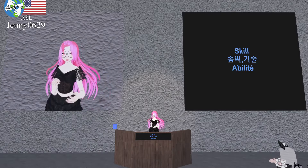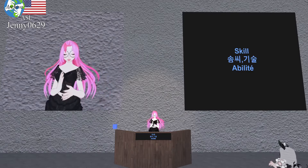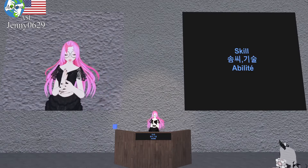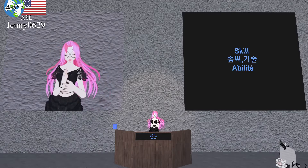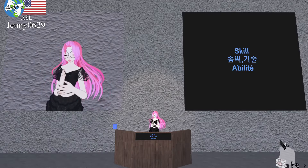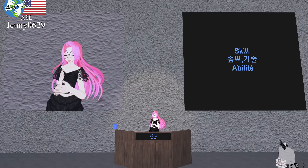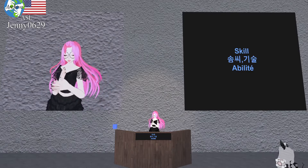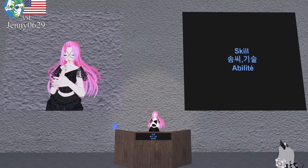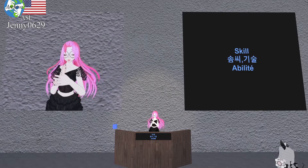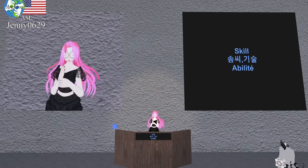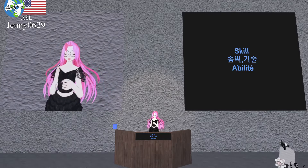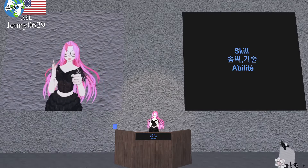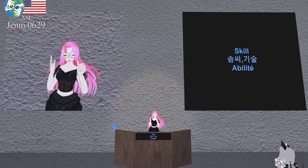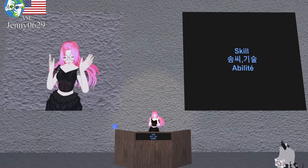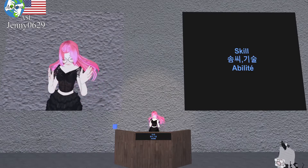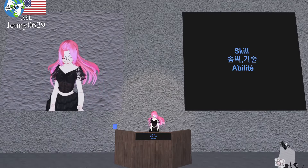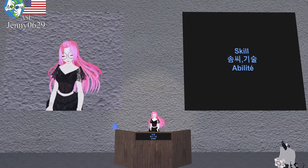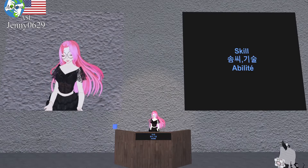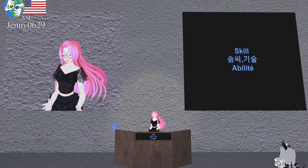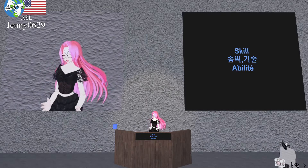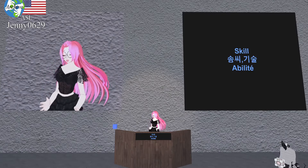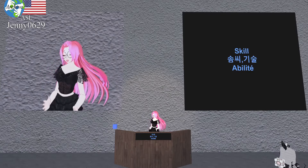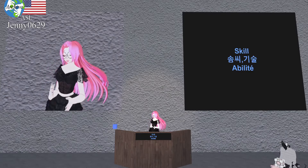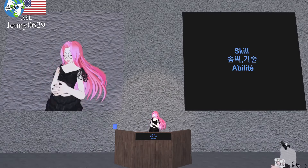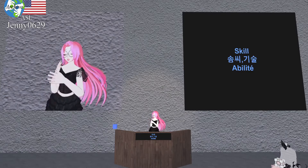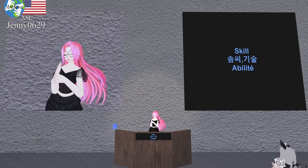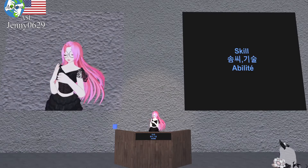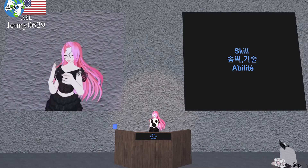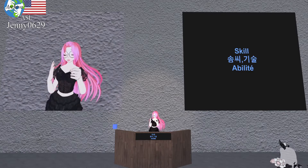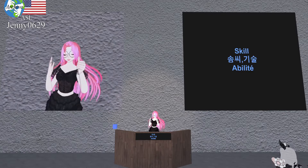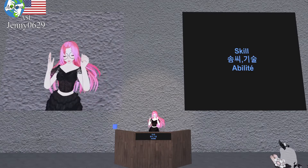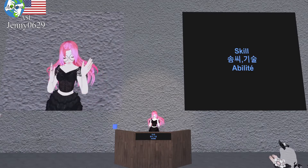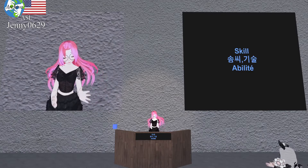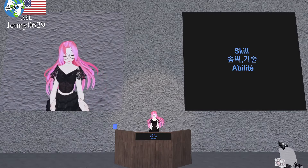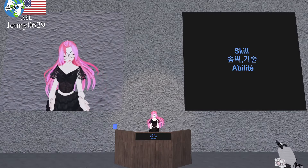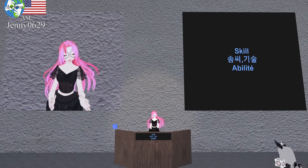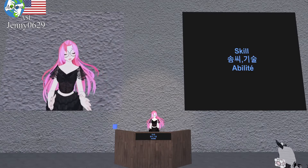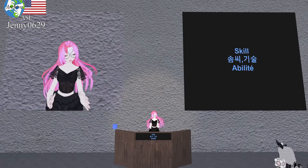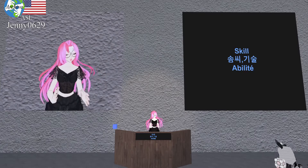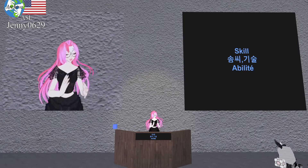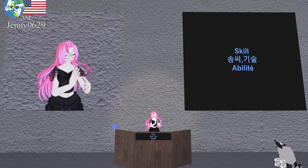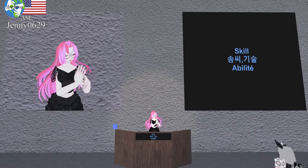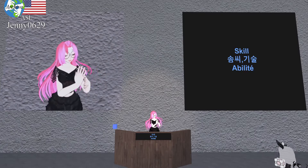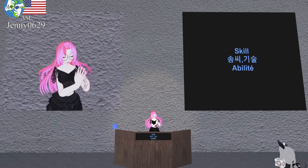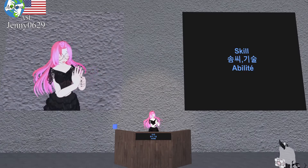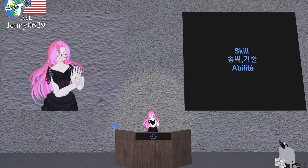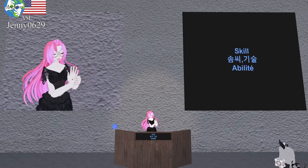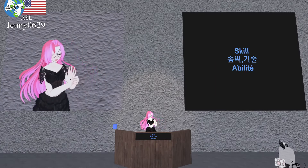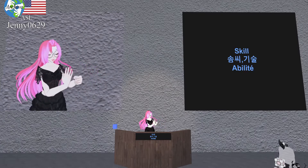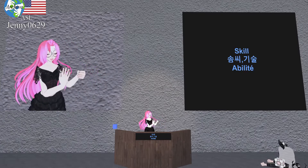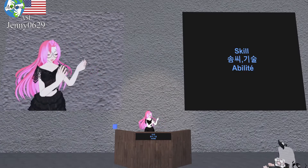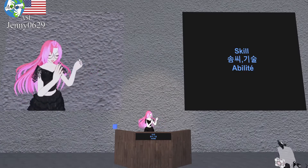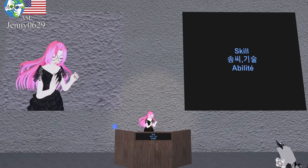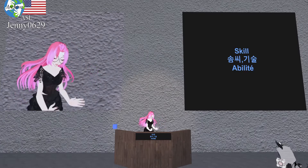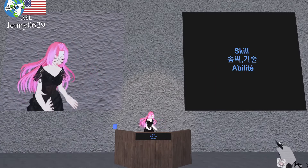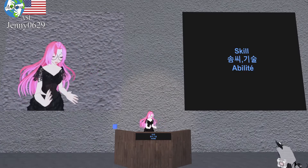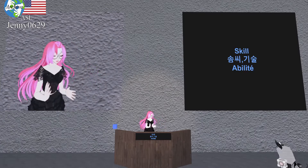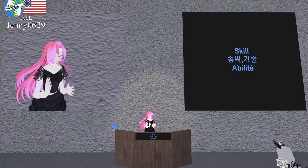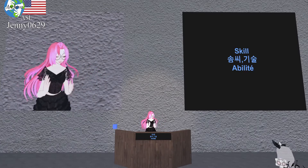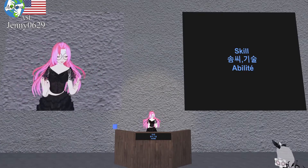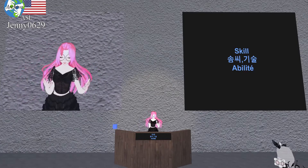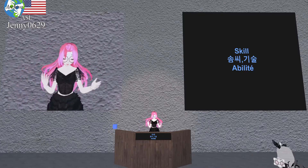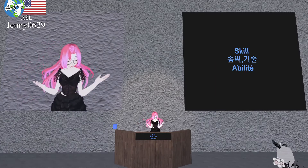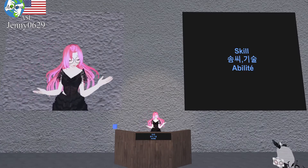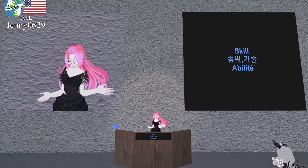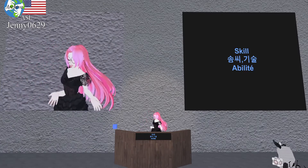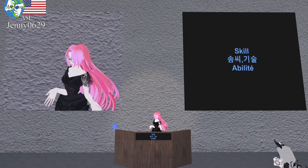be, if you want to say expert, you could say skilled person. So this is like somebody who is very skilled, but this could also be like a